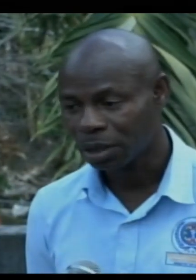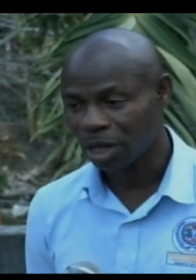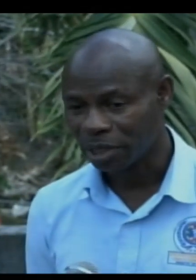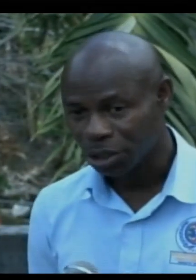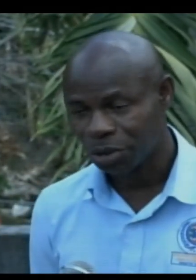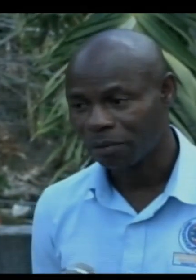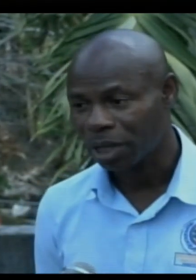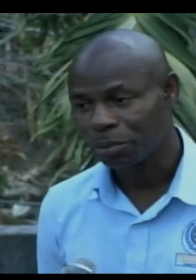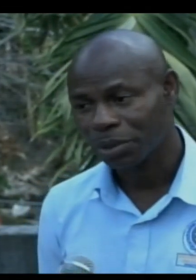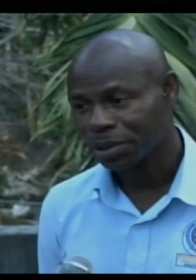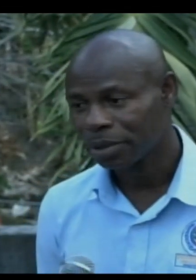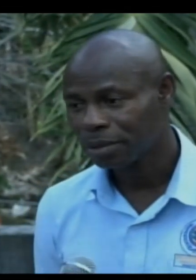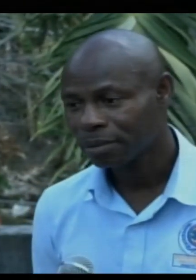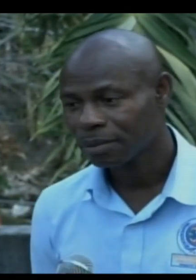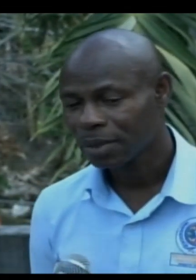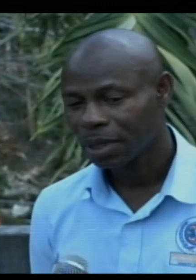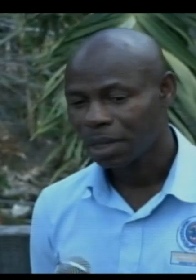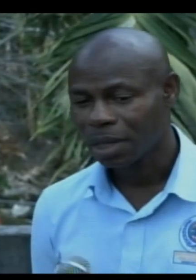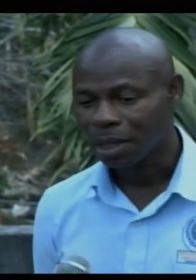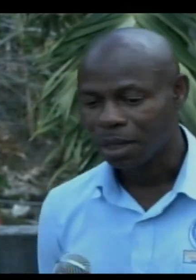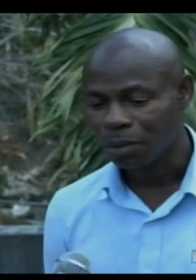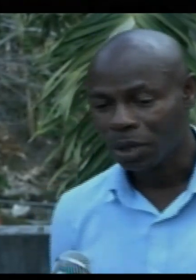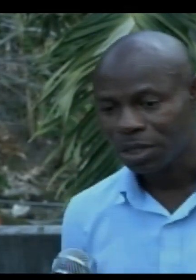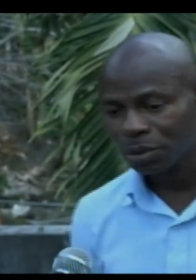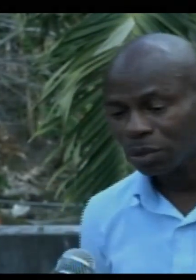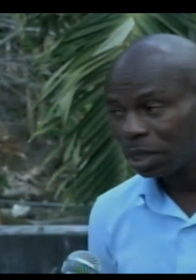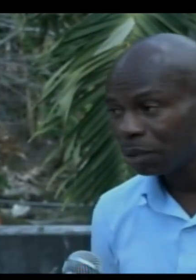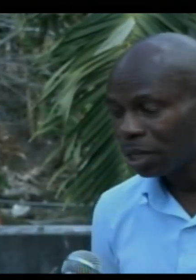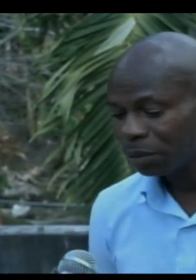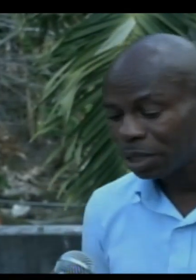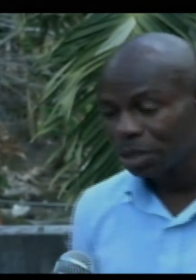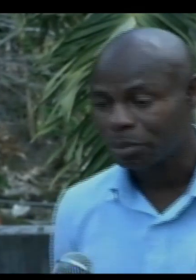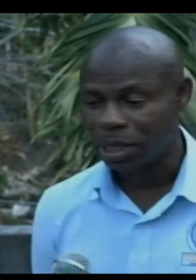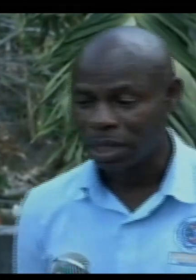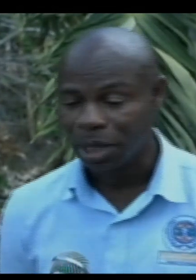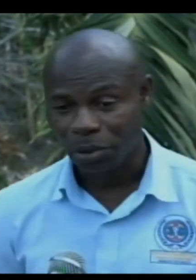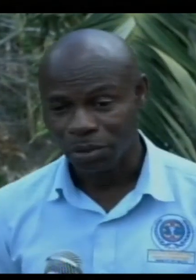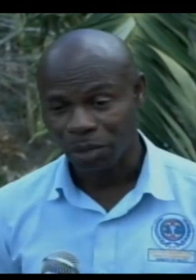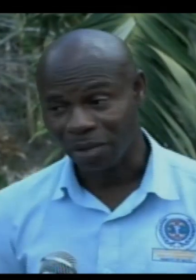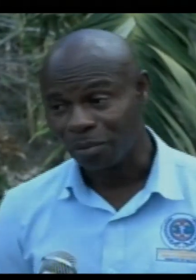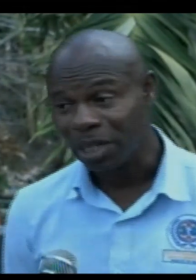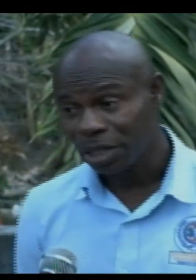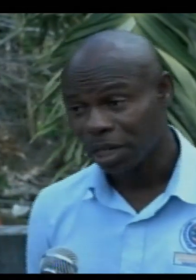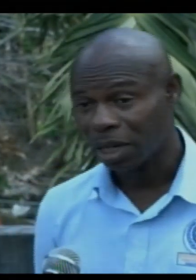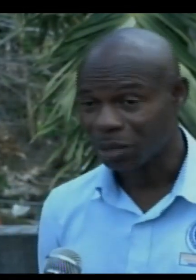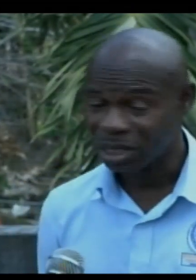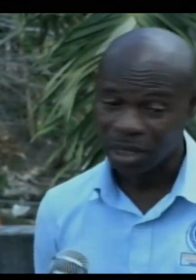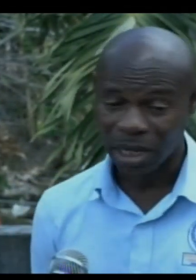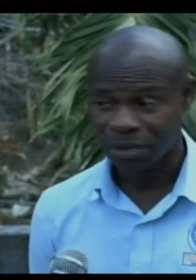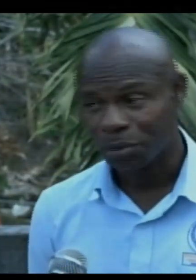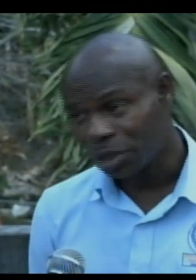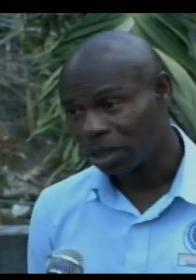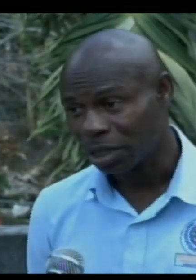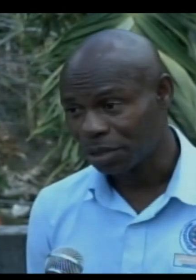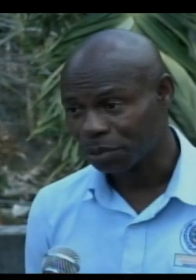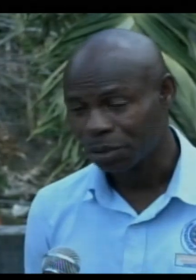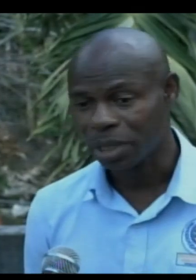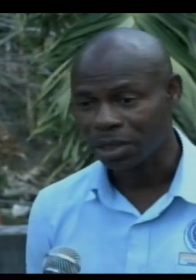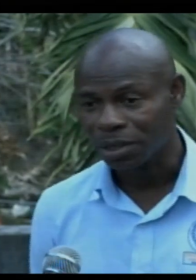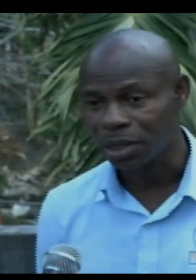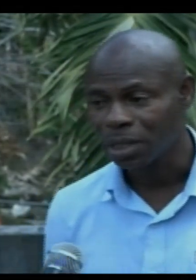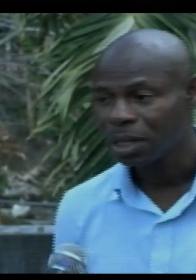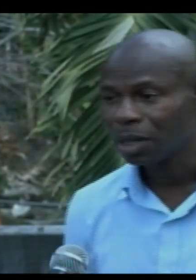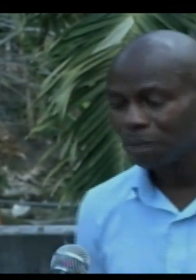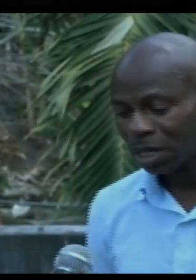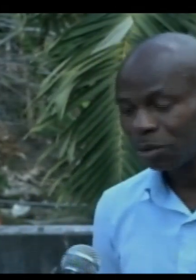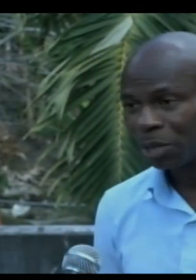the travel history of that person. Once we determine that that person would have been in China within the last 14 days, which really